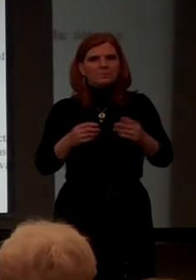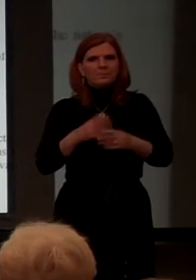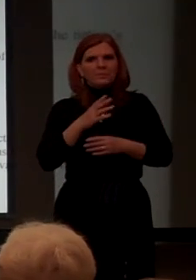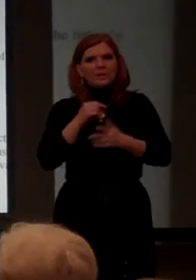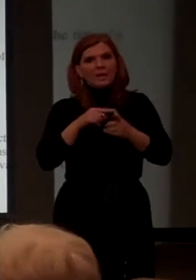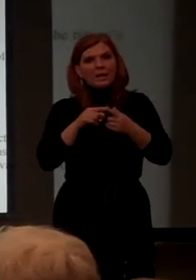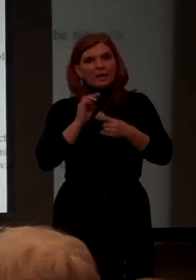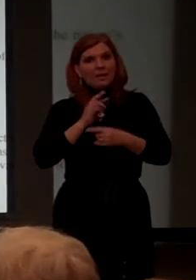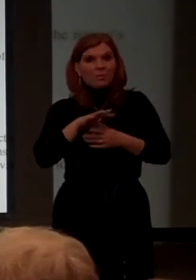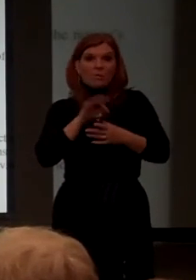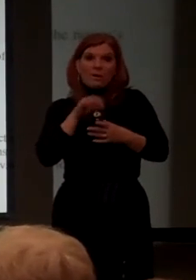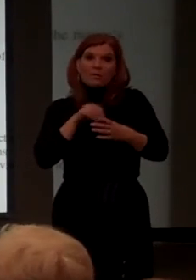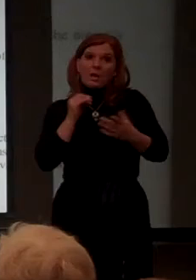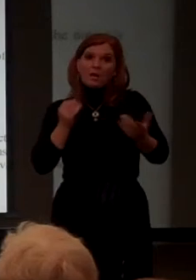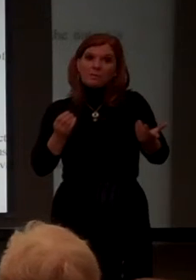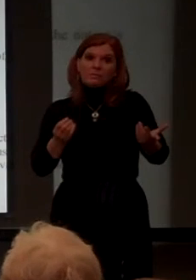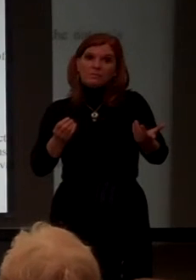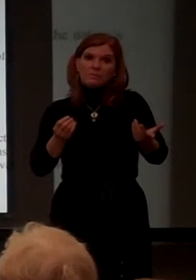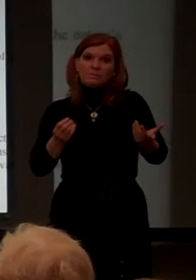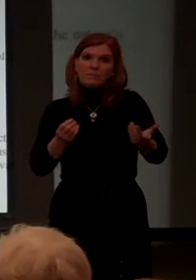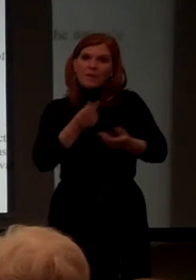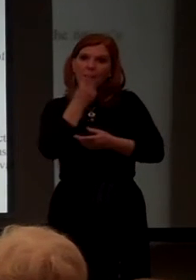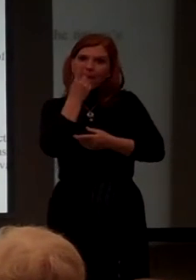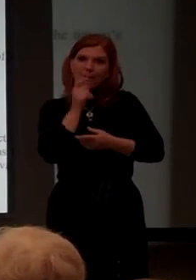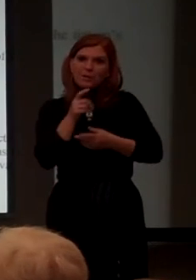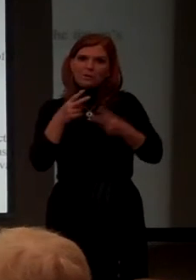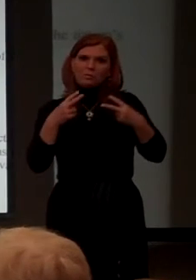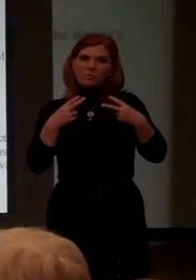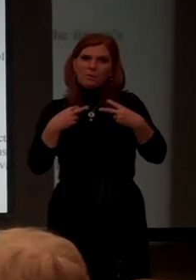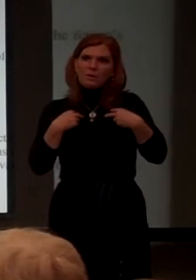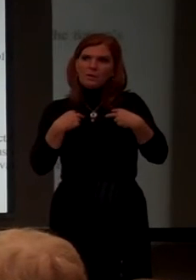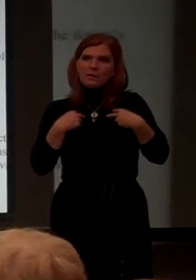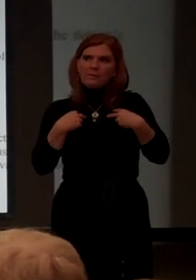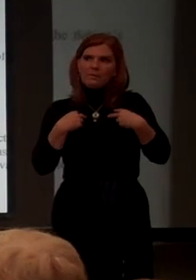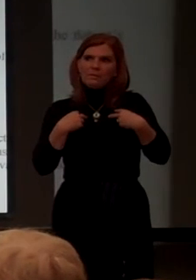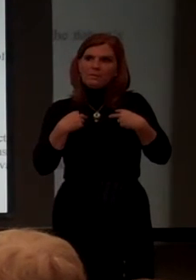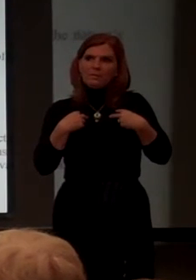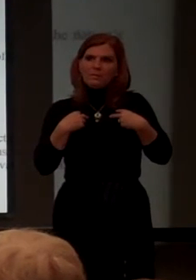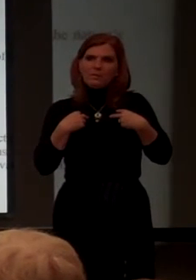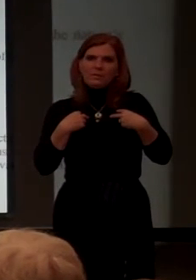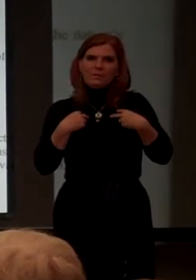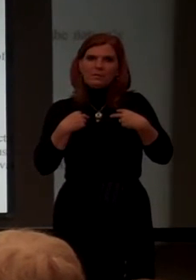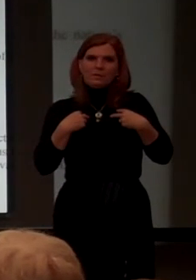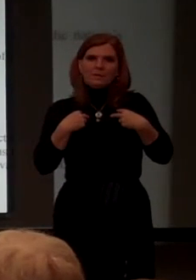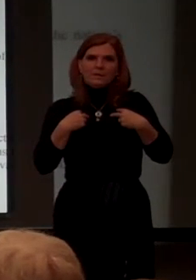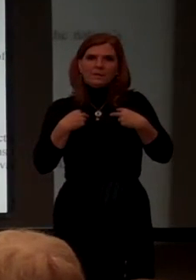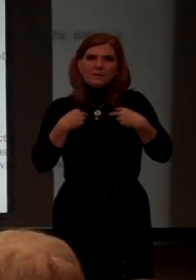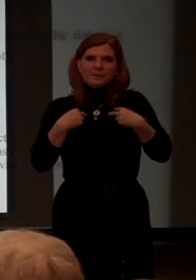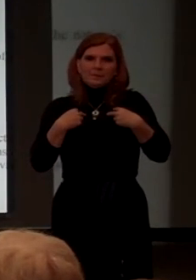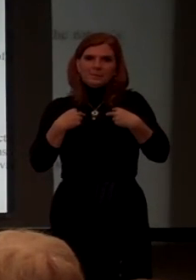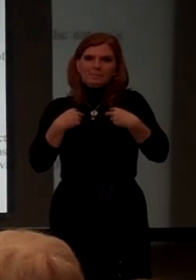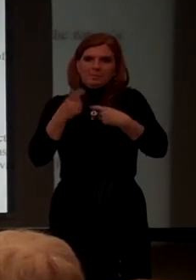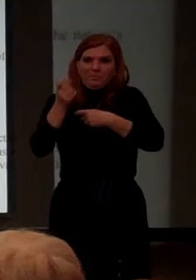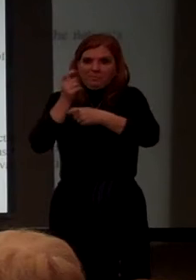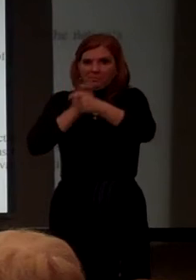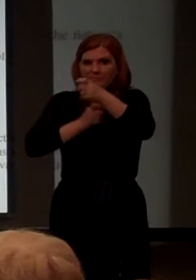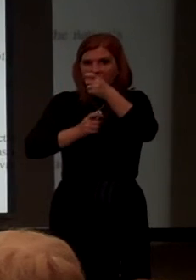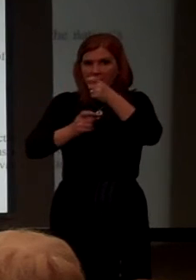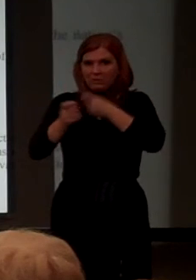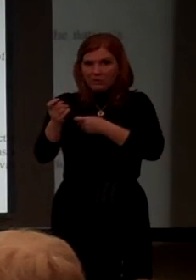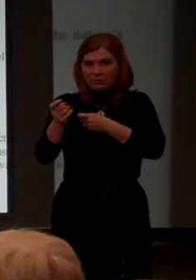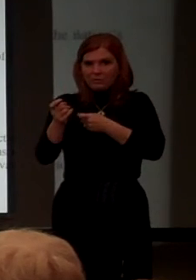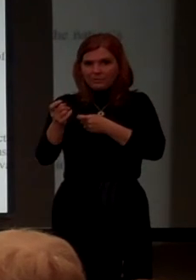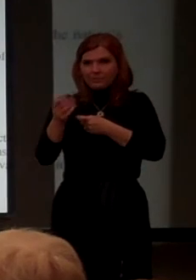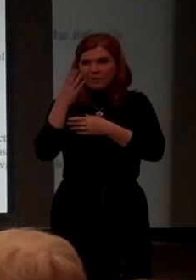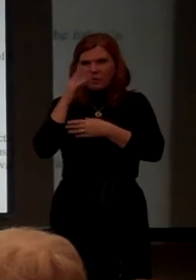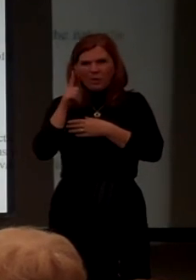And then we found out, because you have what's called the reverse accelerator effect. Okay?